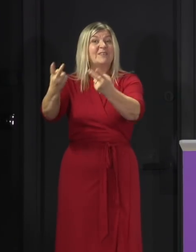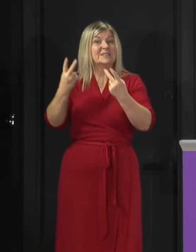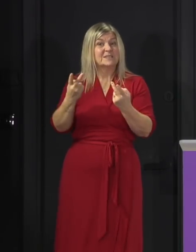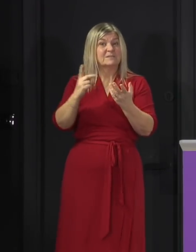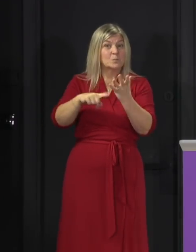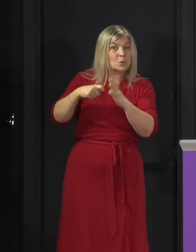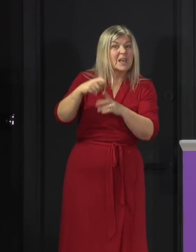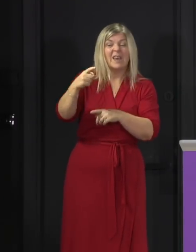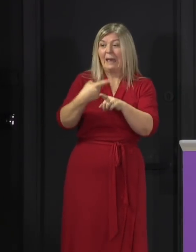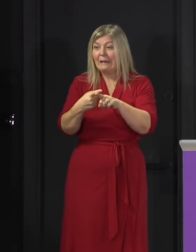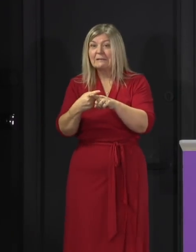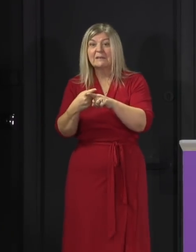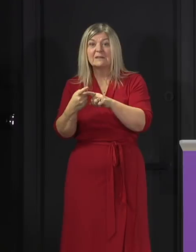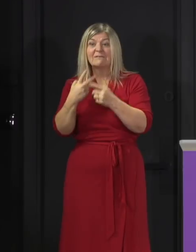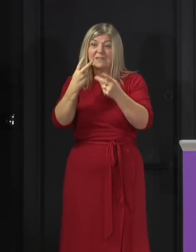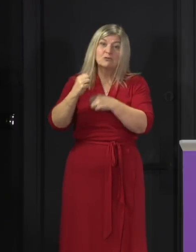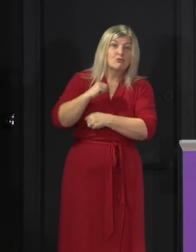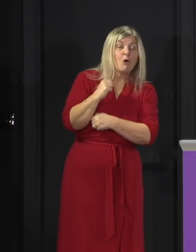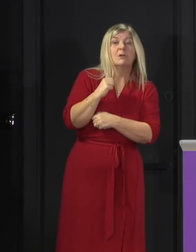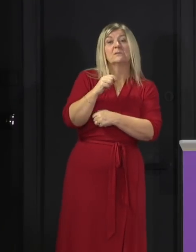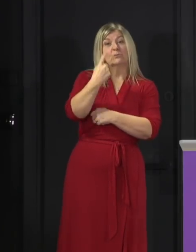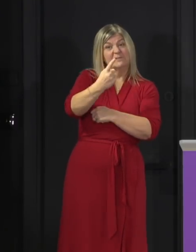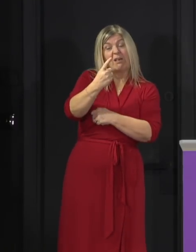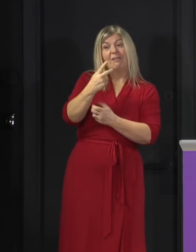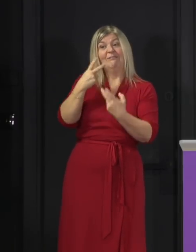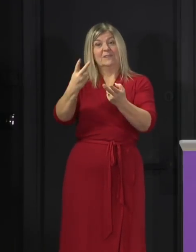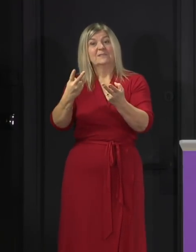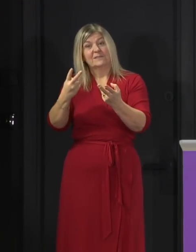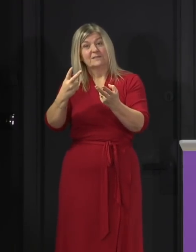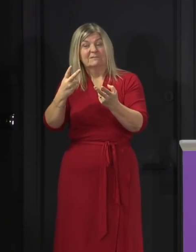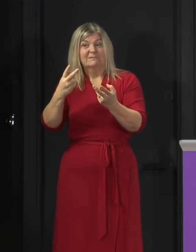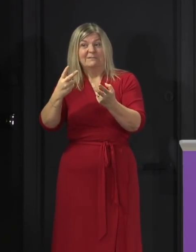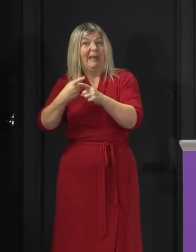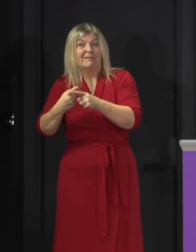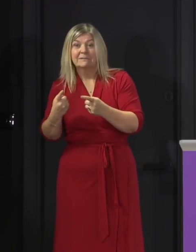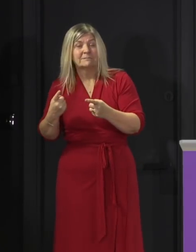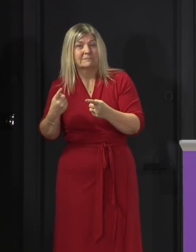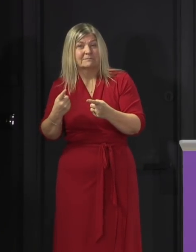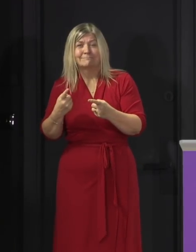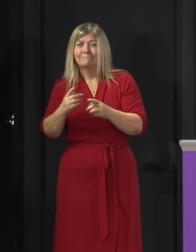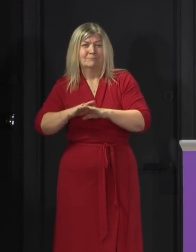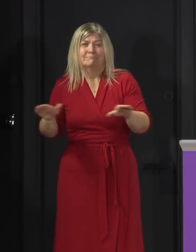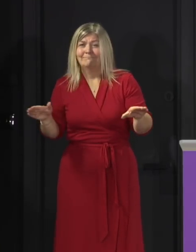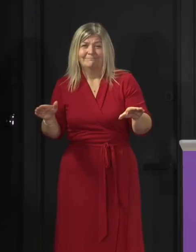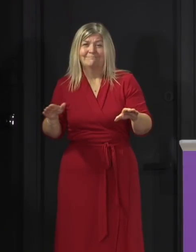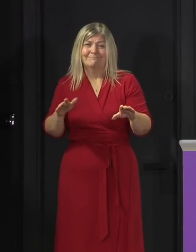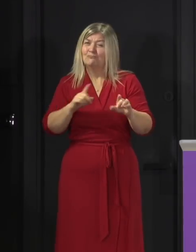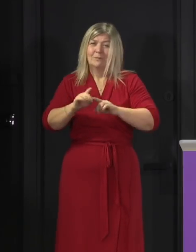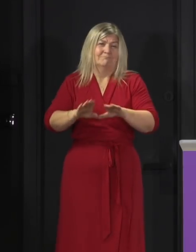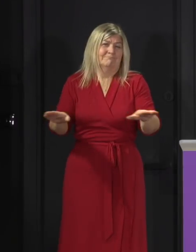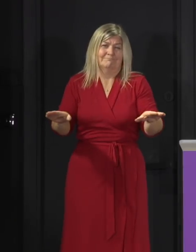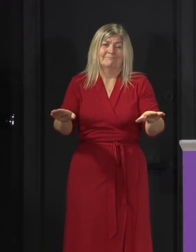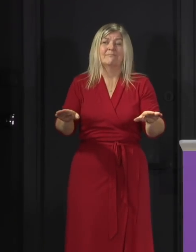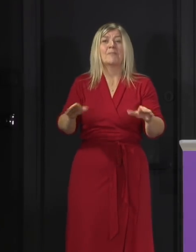if you don't have to go to another part of the UK, my advice is don't do that. The more we minimise the use of